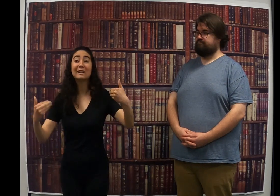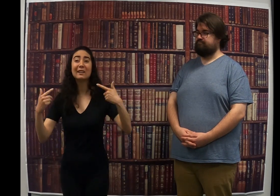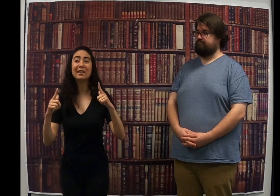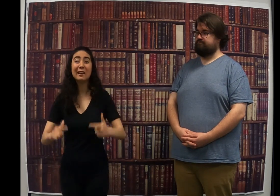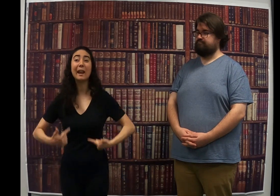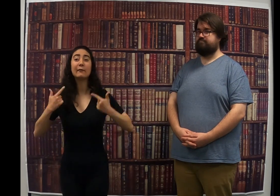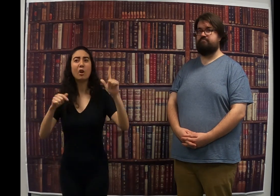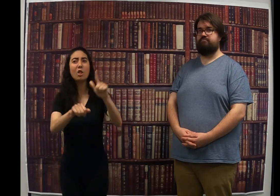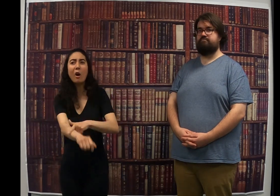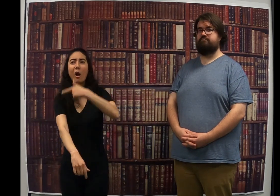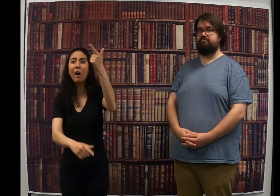replied,